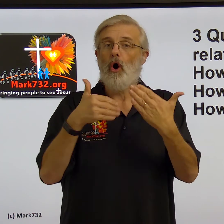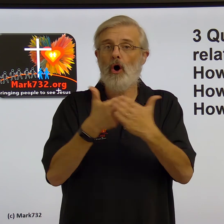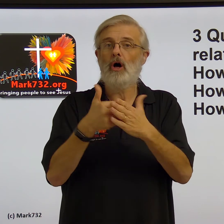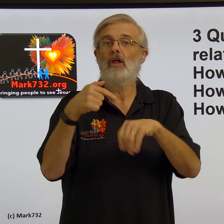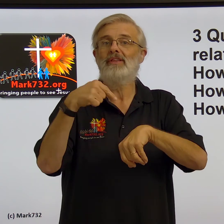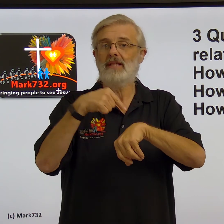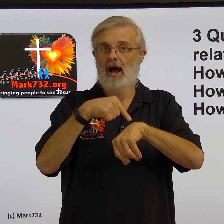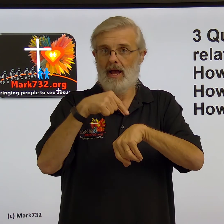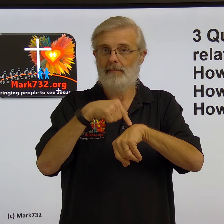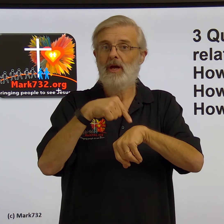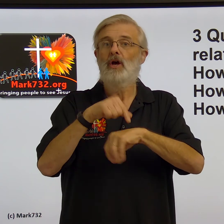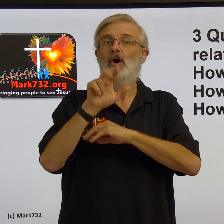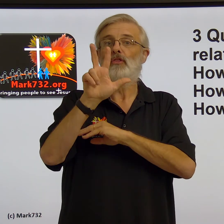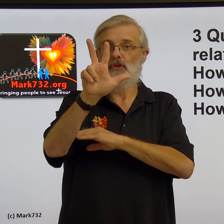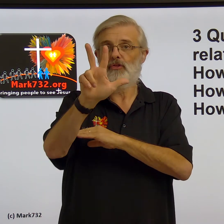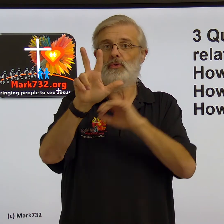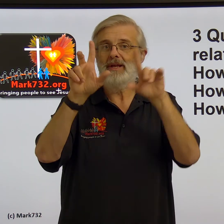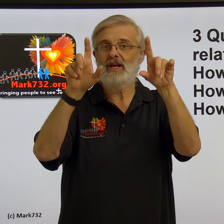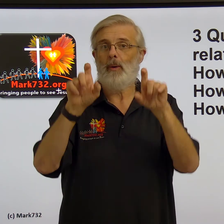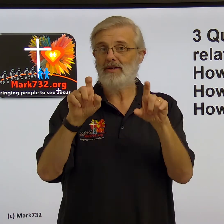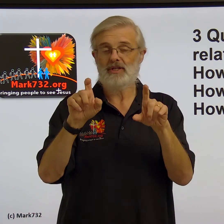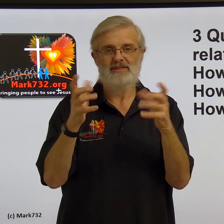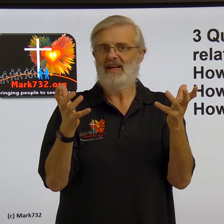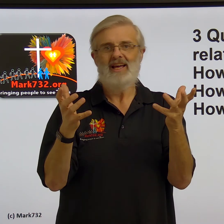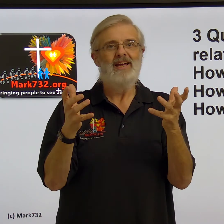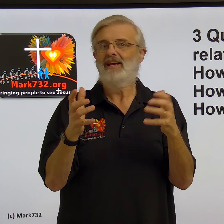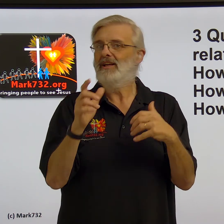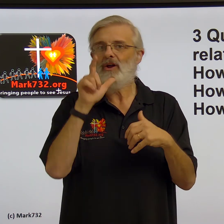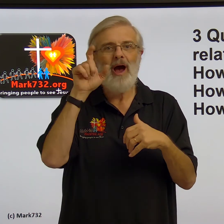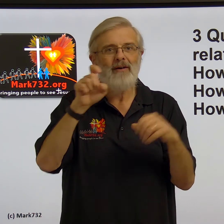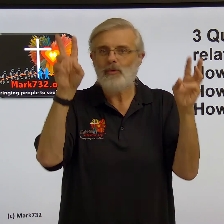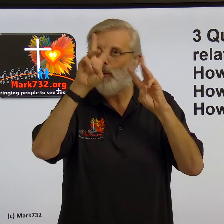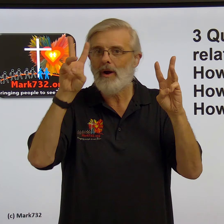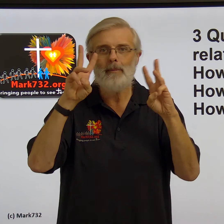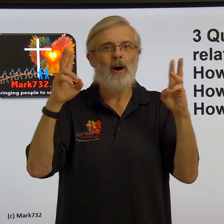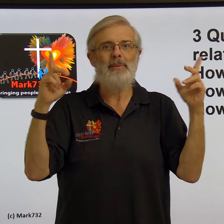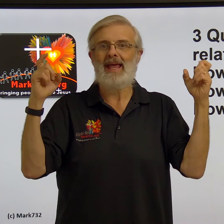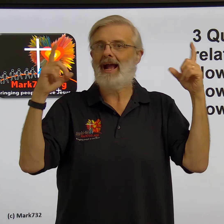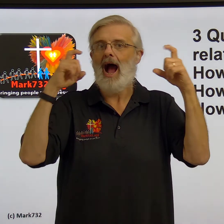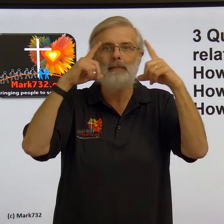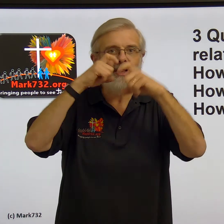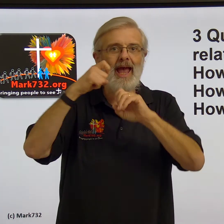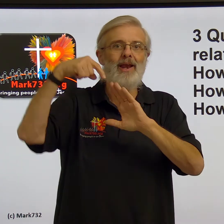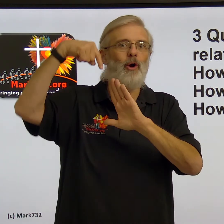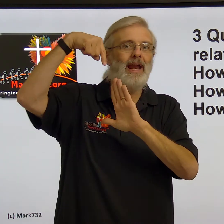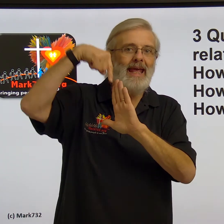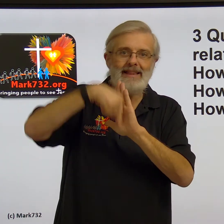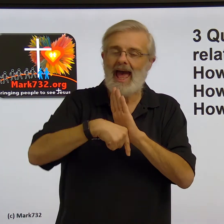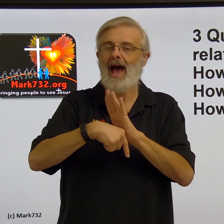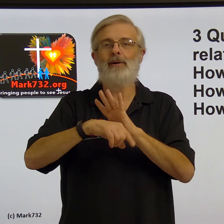the time the three questions you don't have to worry about being complicated or in doubt there